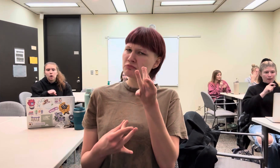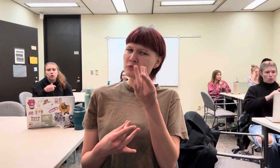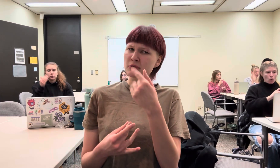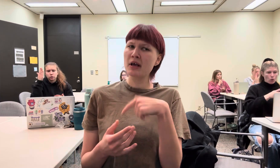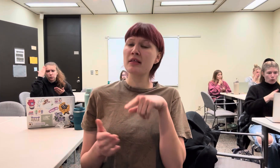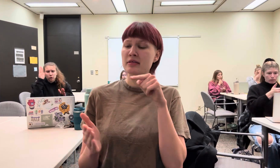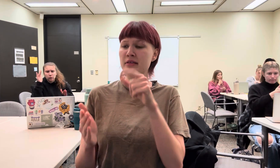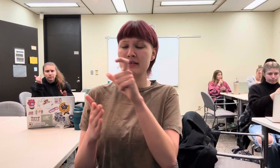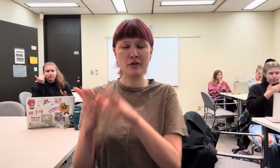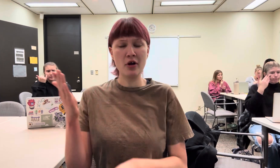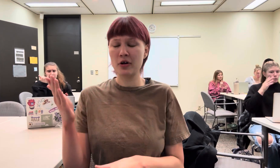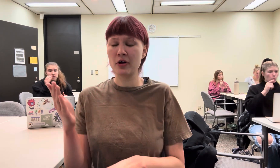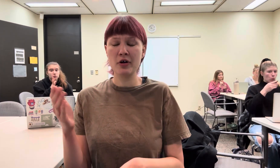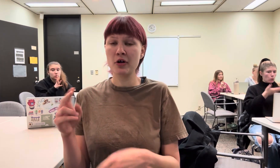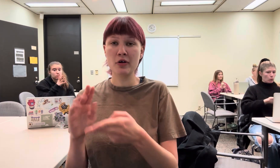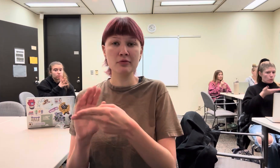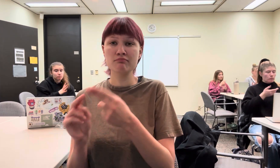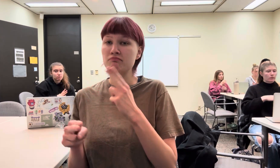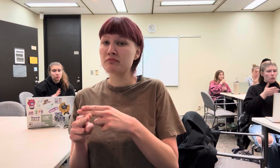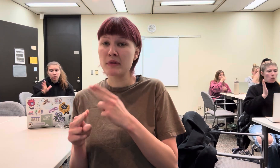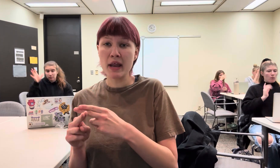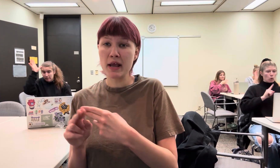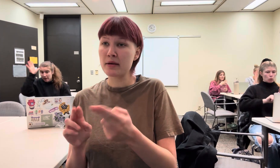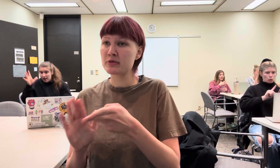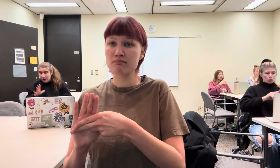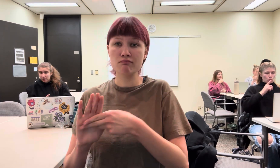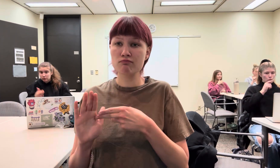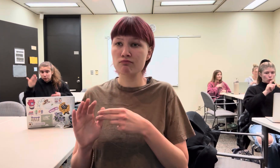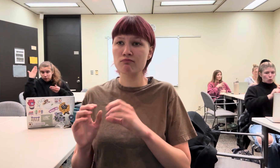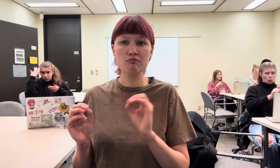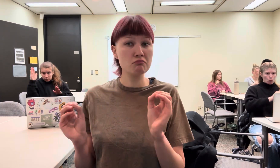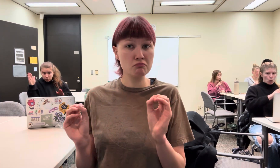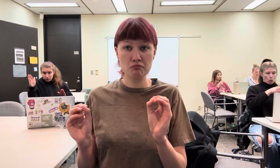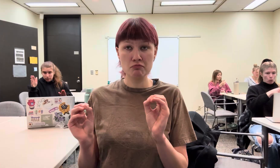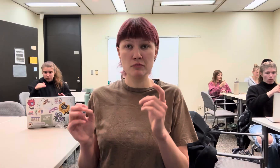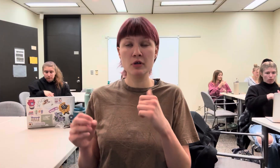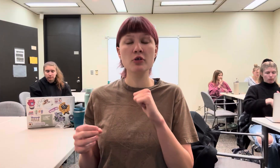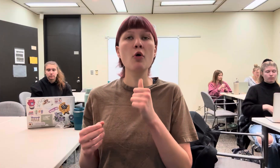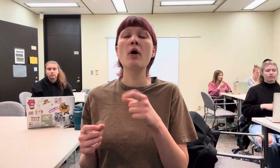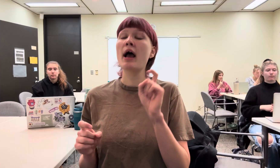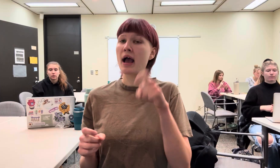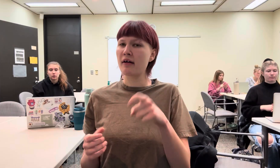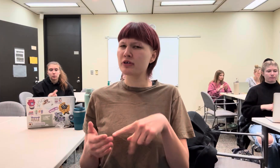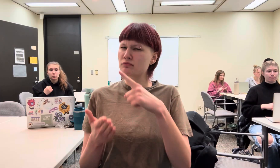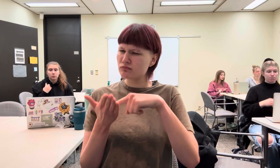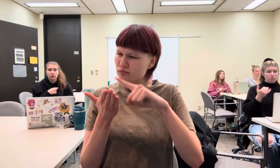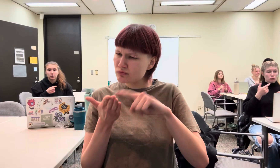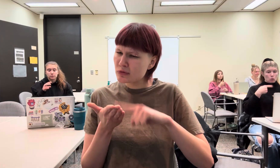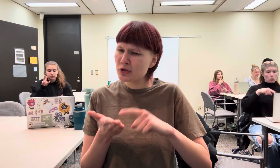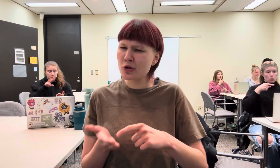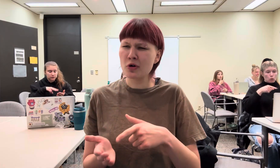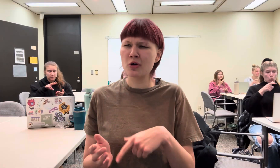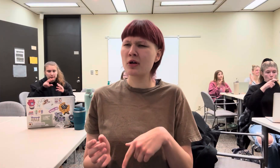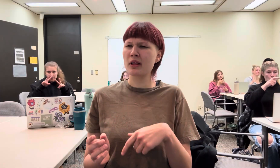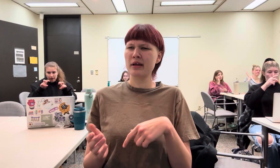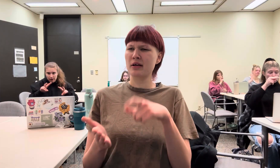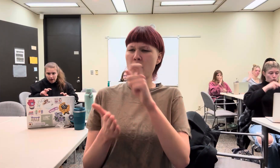was. We'd have to go back and research who actually wrote the article. So here, we're going to read and analyze one account of Malcolm X's assassination together